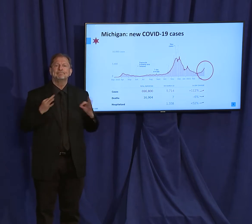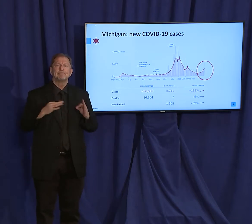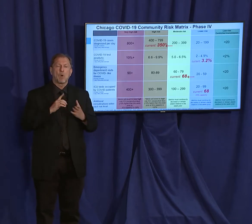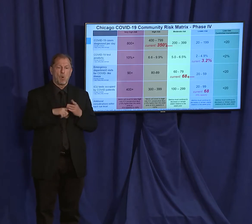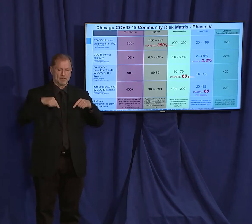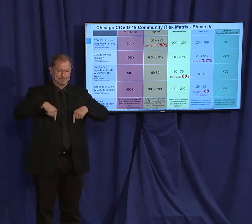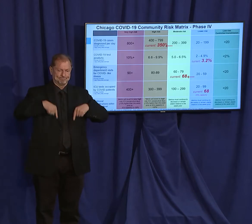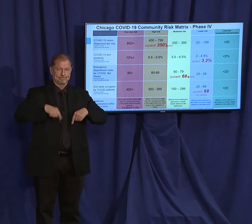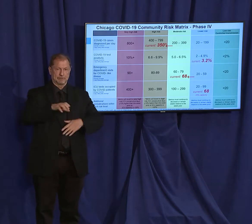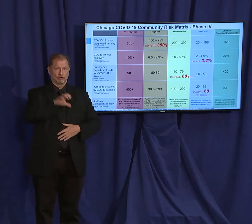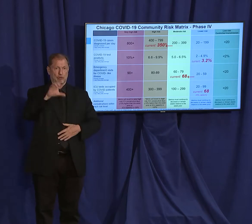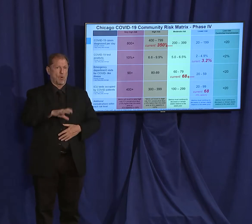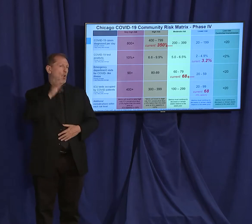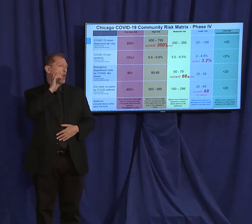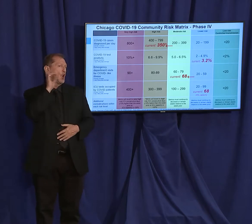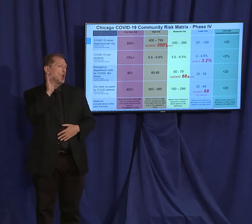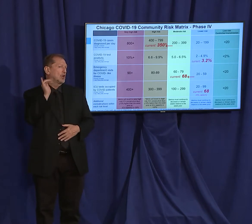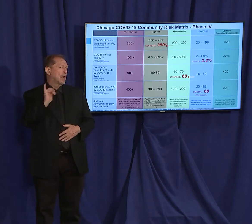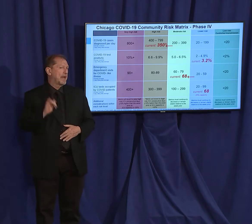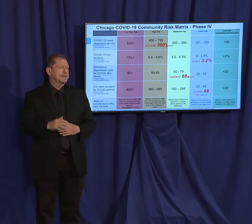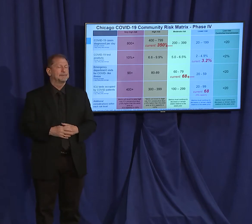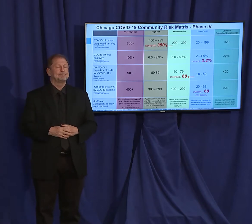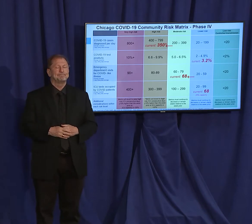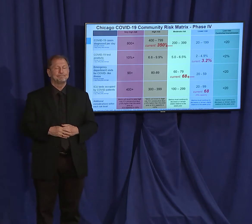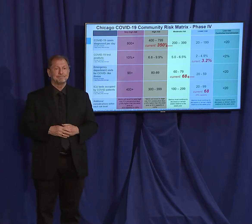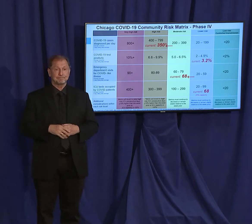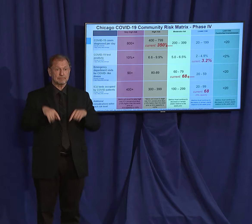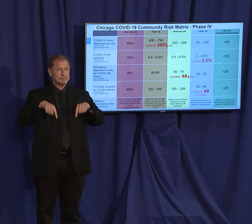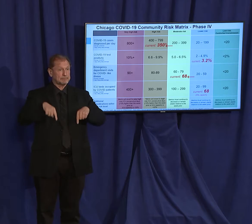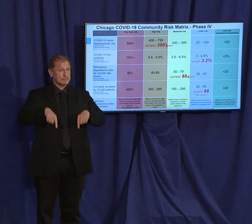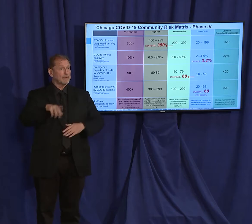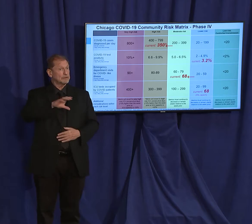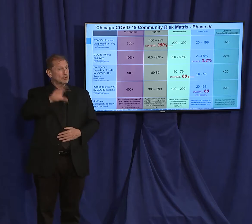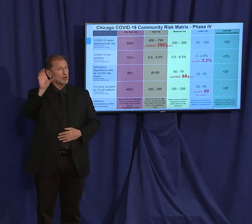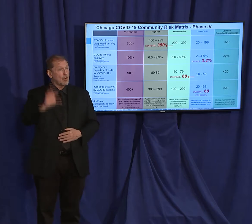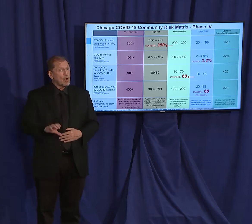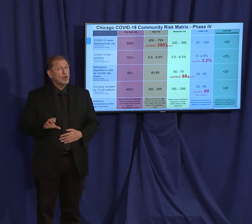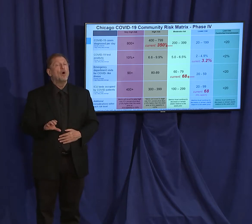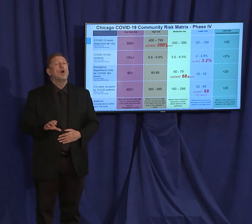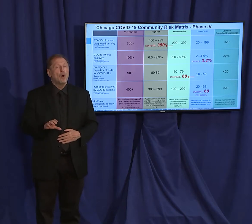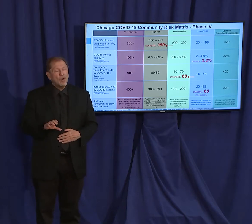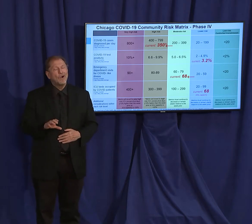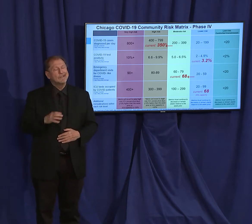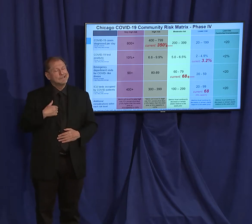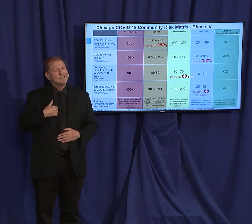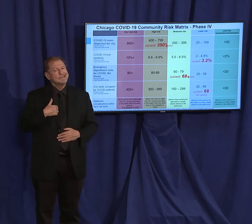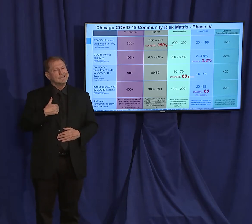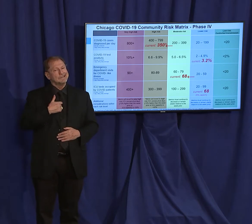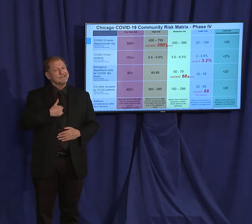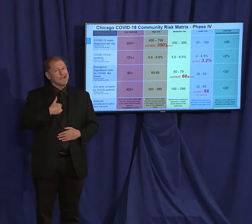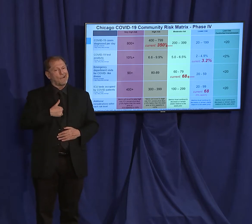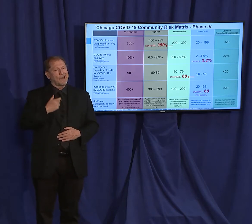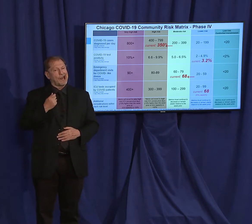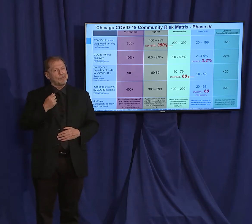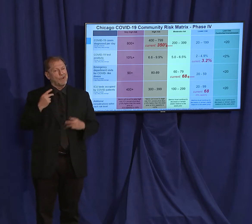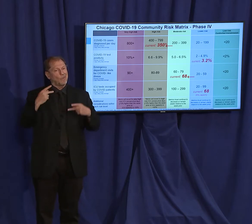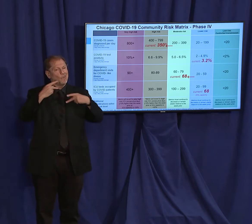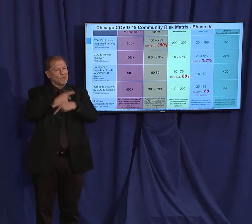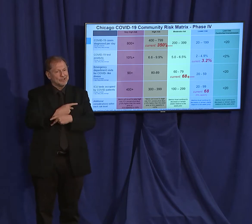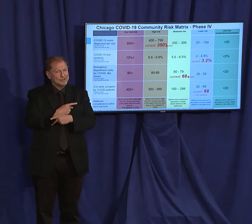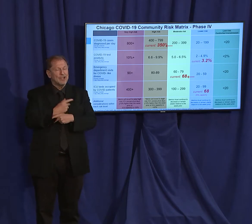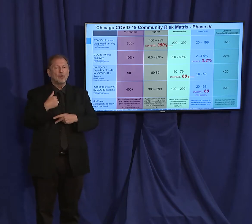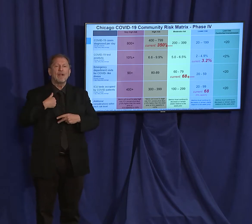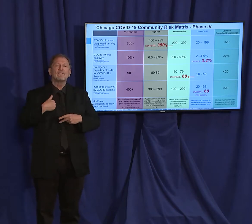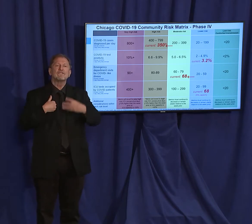Chicago. So unfortunately, we have seen movement in the wrong direction on the 4